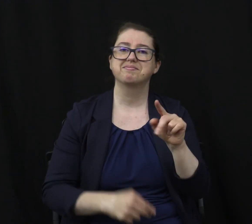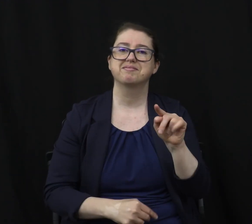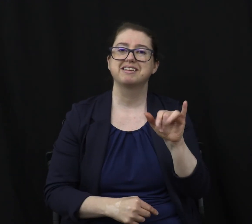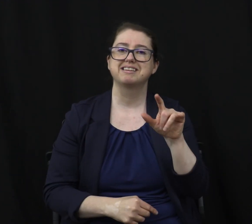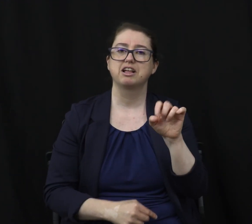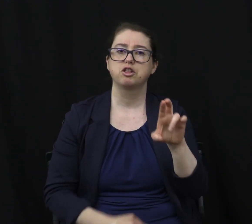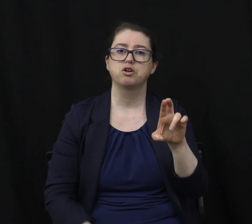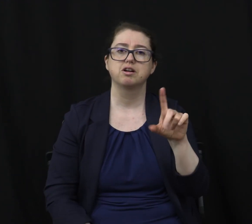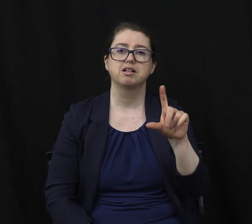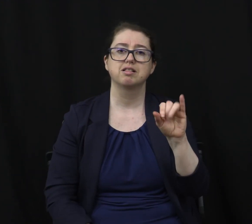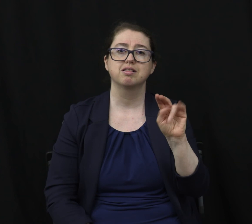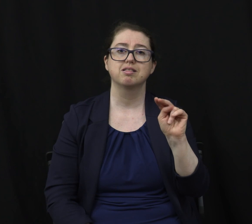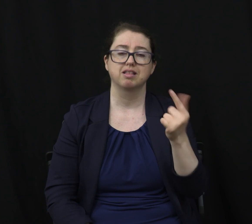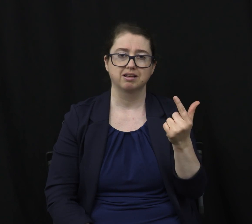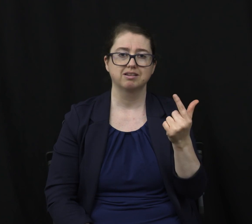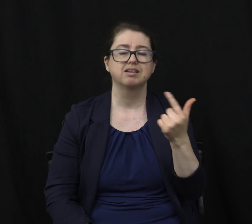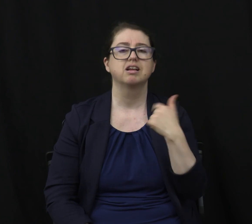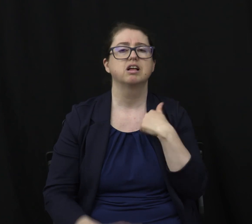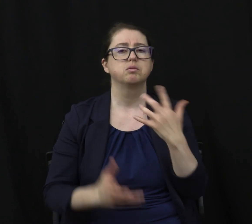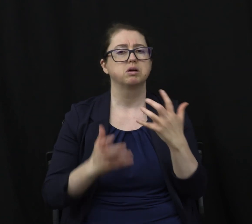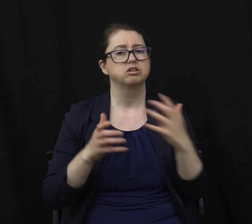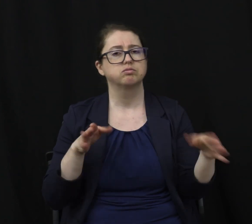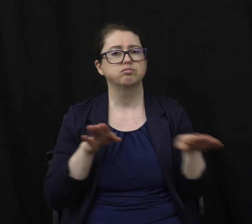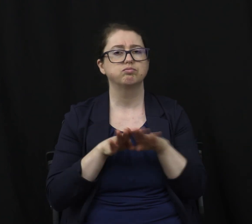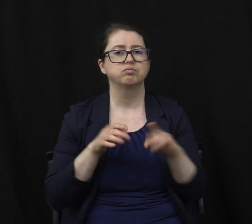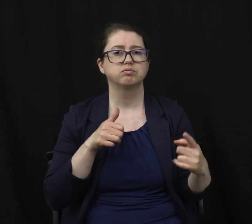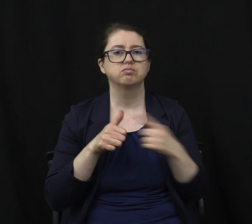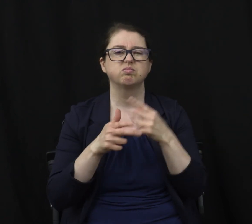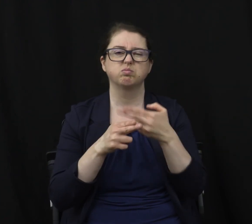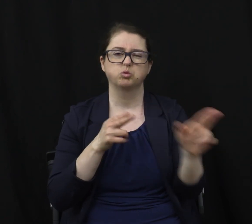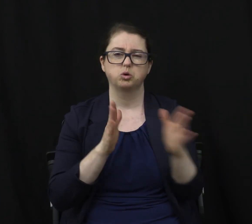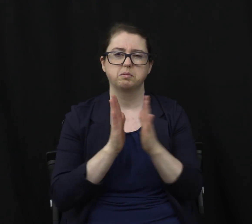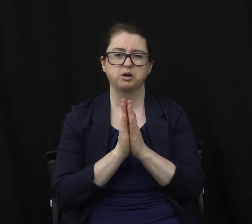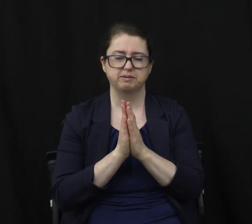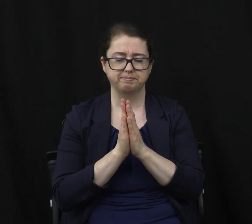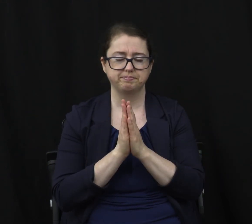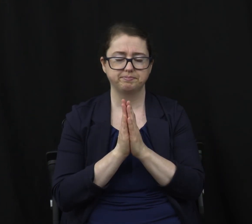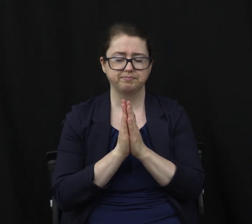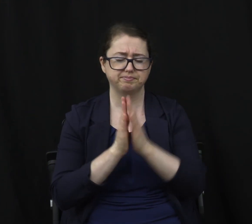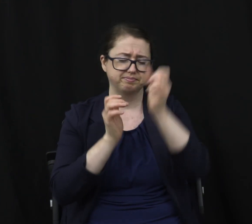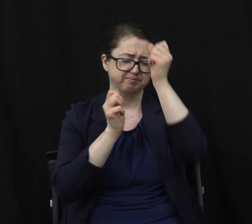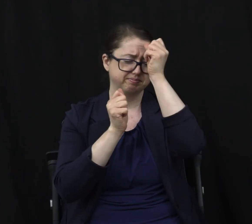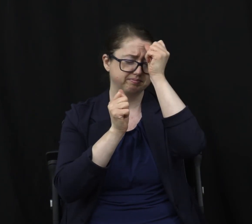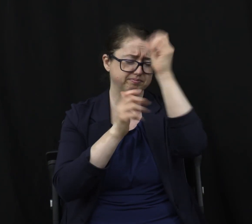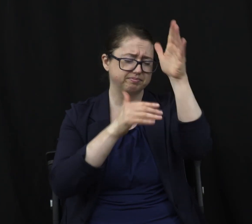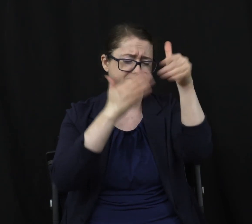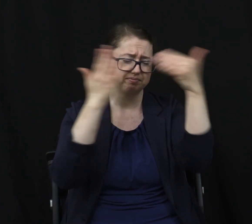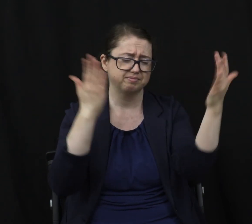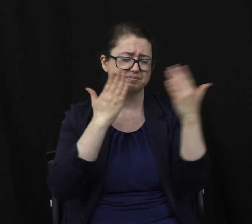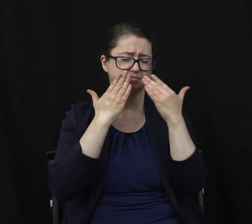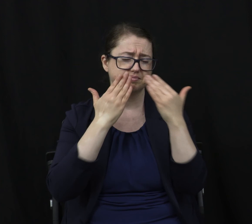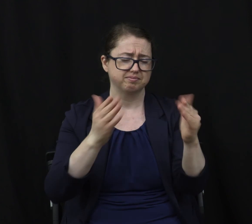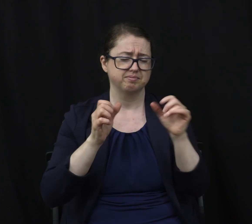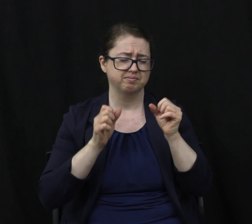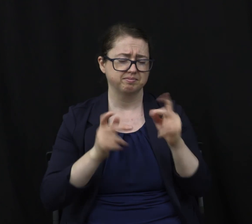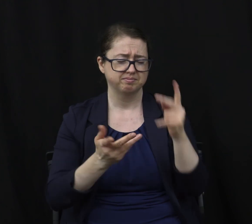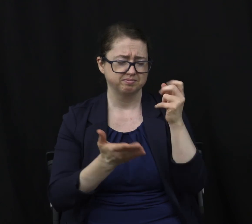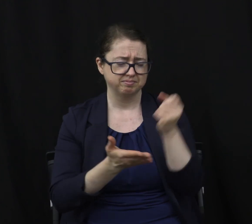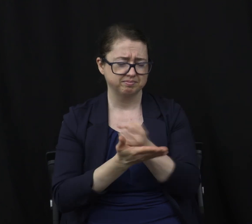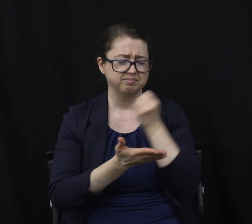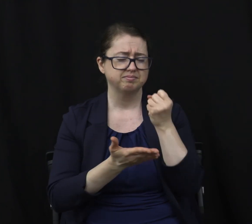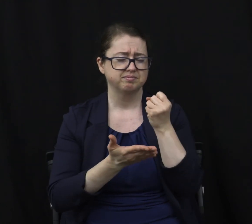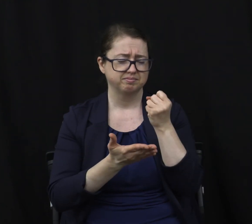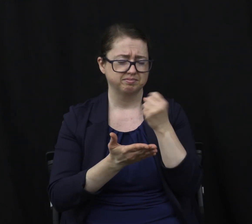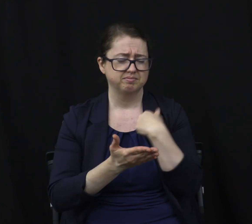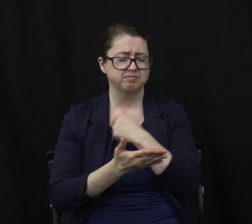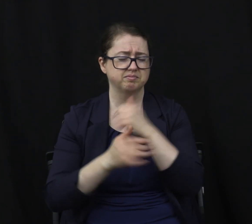first presentation with a short prayer. Father in heaven, I want to thank you for the opportunity, Lord, to share this life